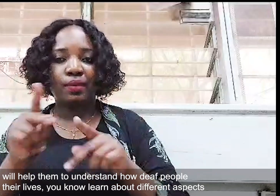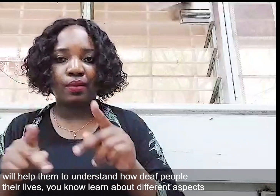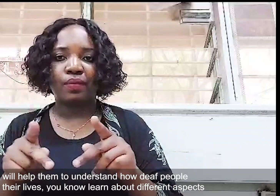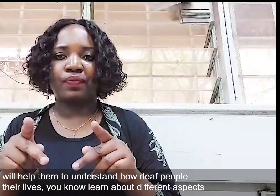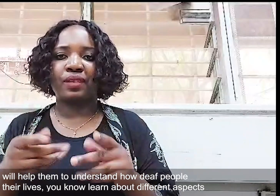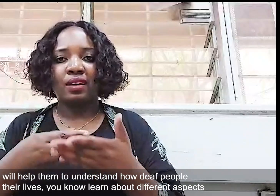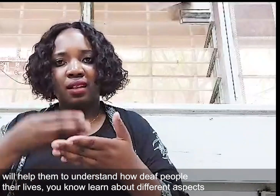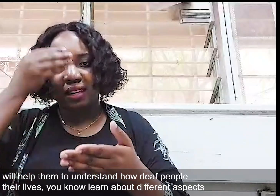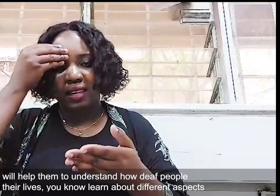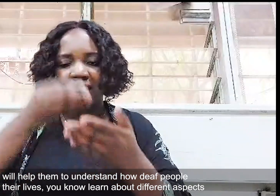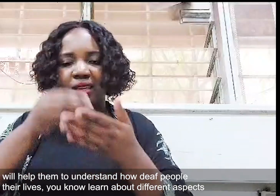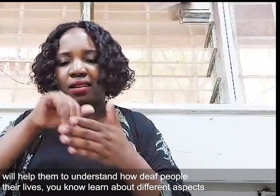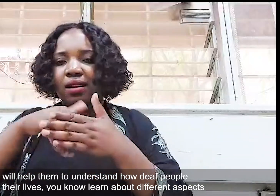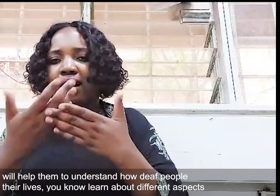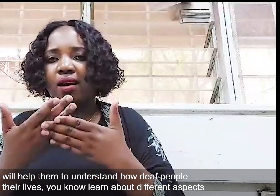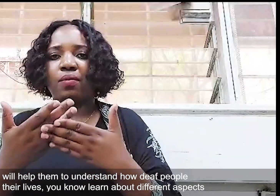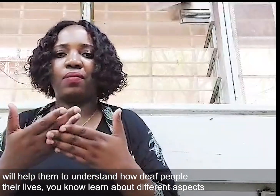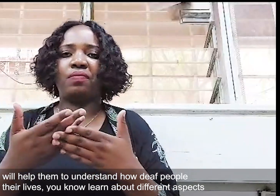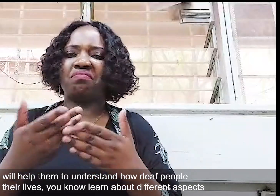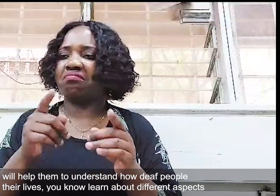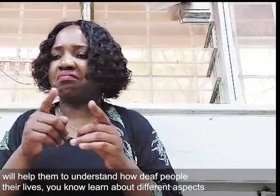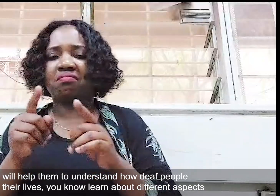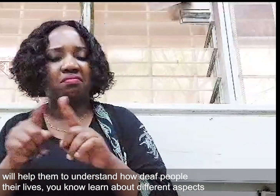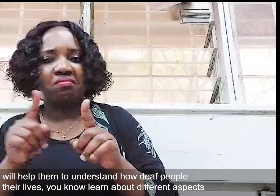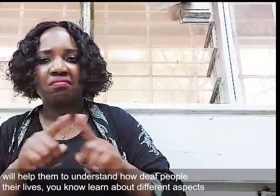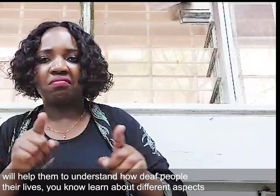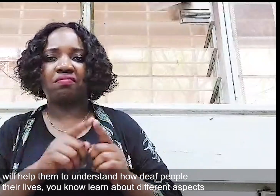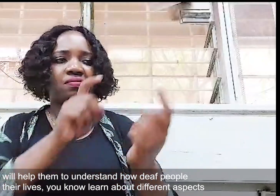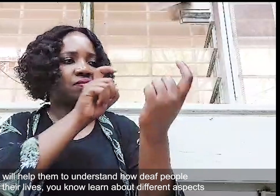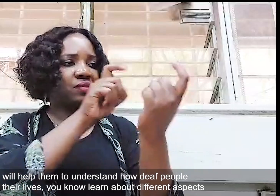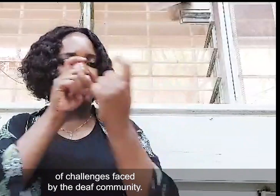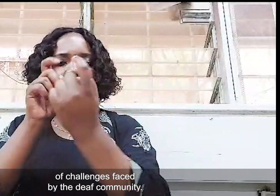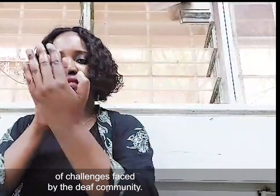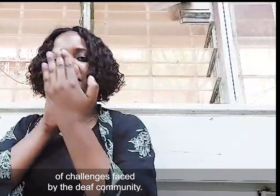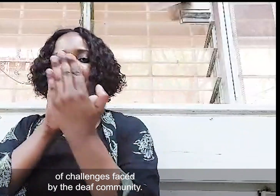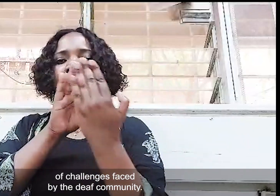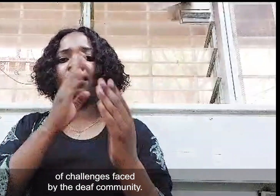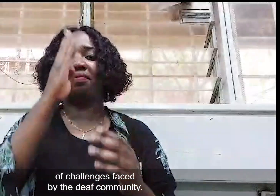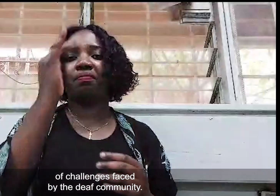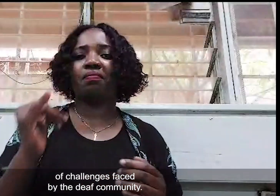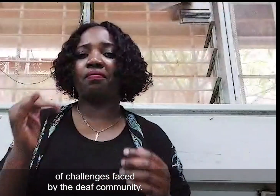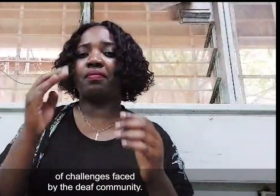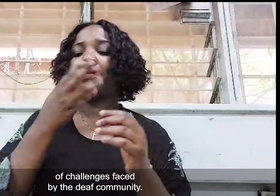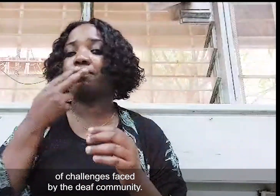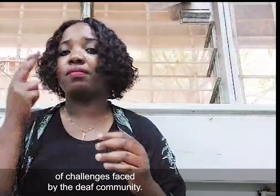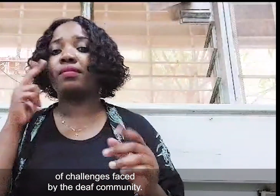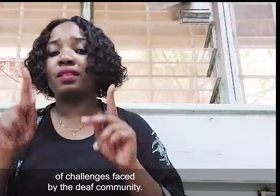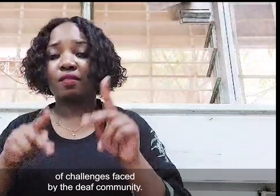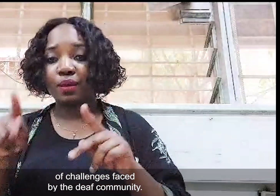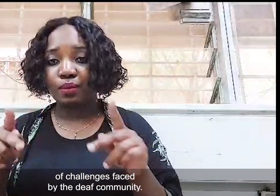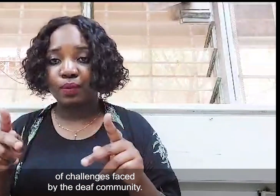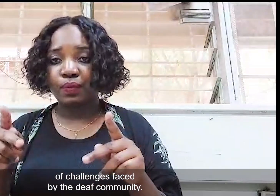deaf people live their lives, you know, learn about different aspects of challenges faced by the deaf